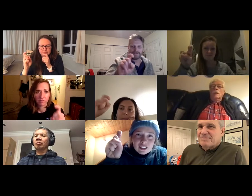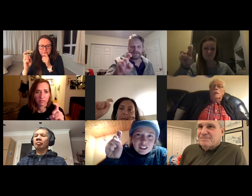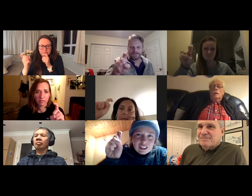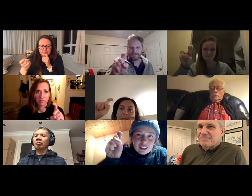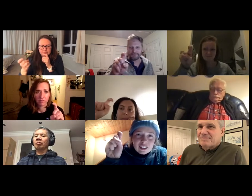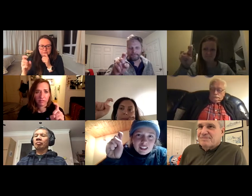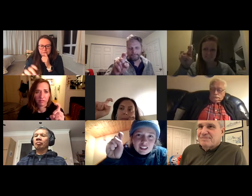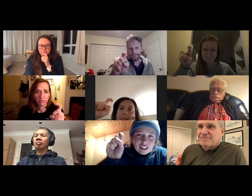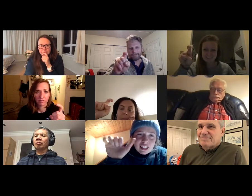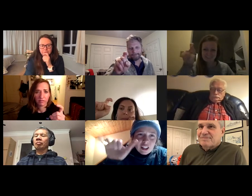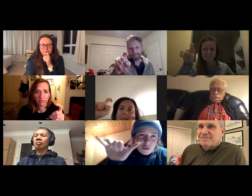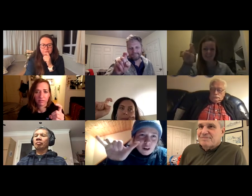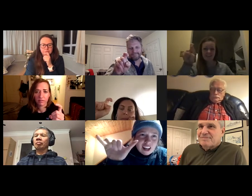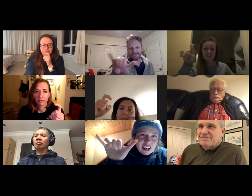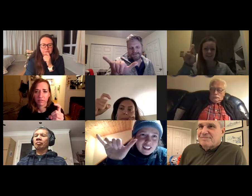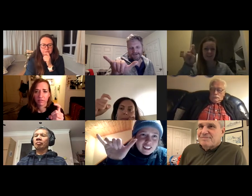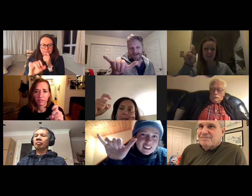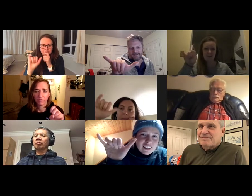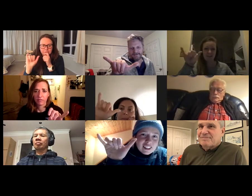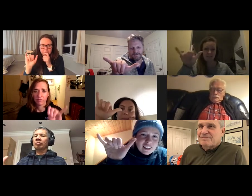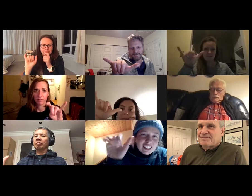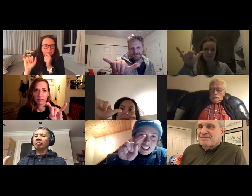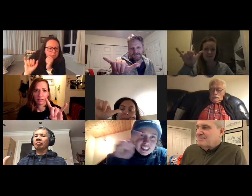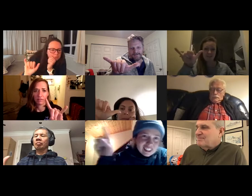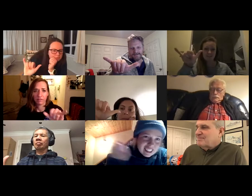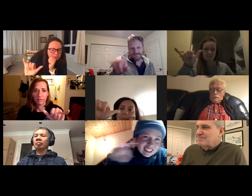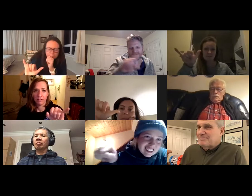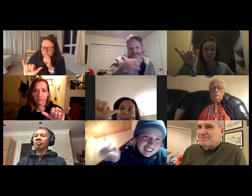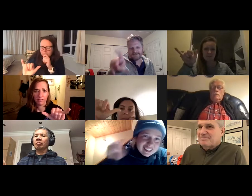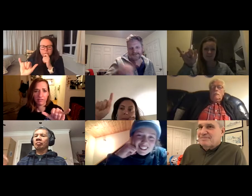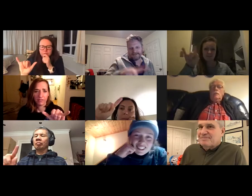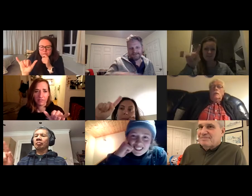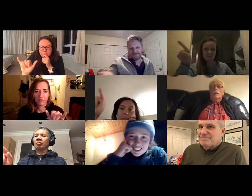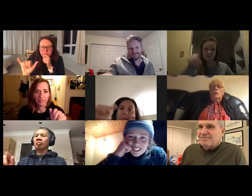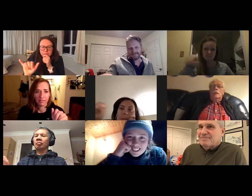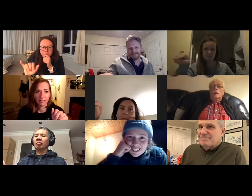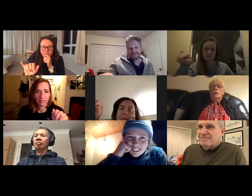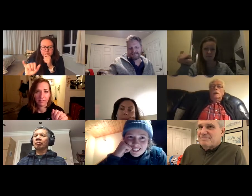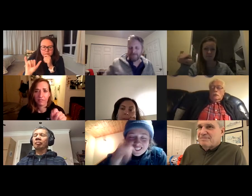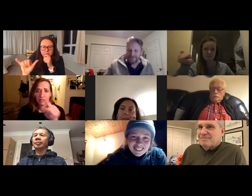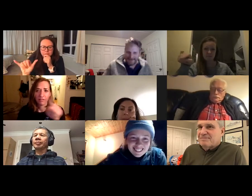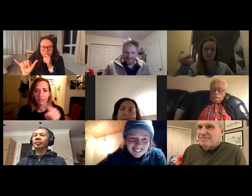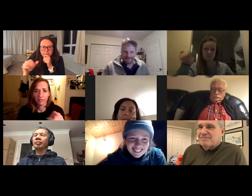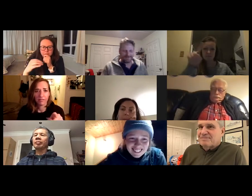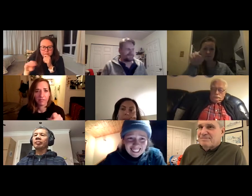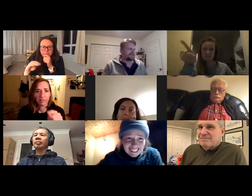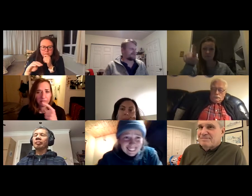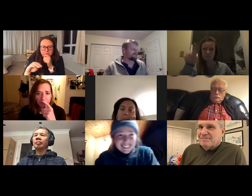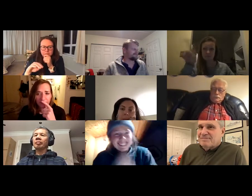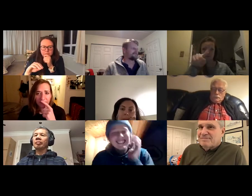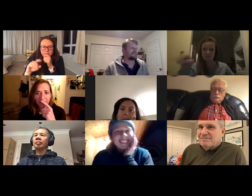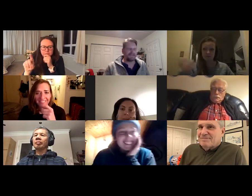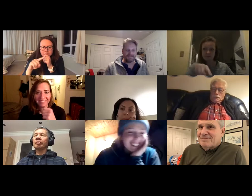it's close-ish. Yep. And then Y. Y. And then Z. And then Z. That was amazing. You did